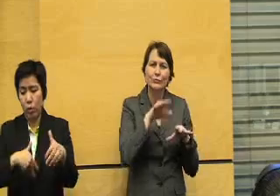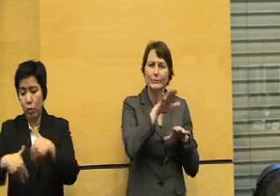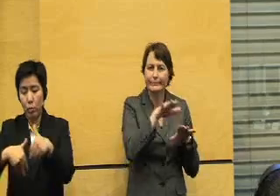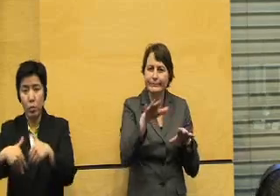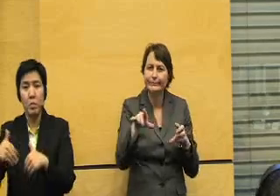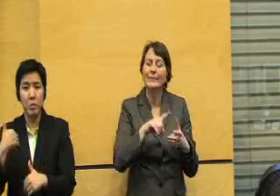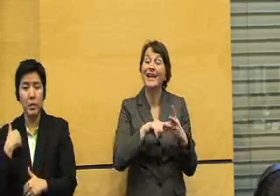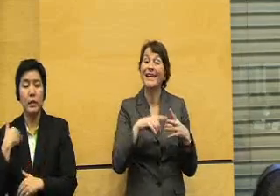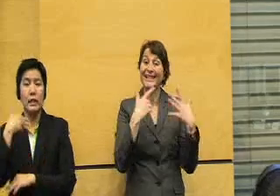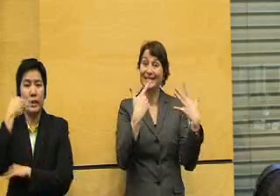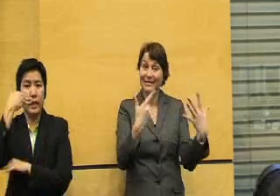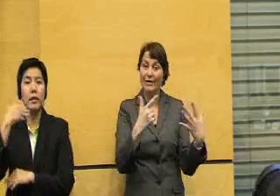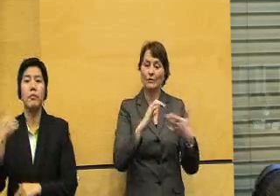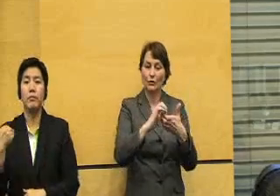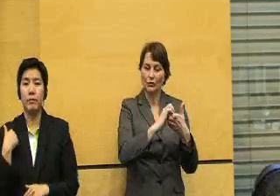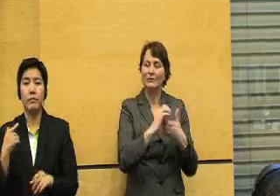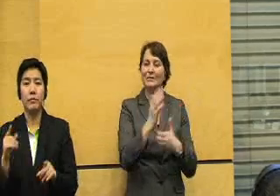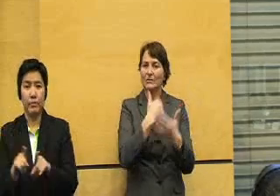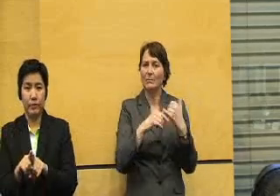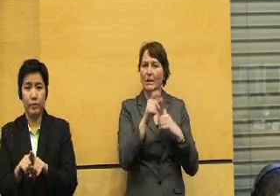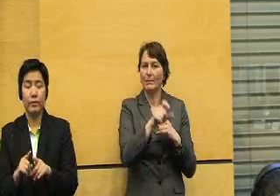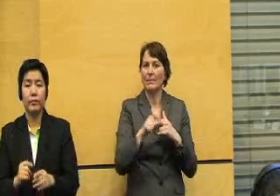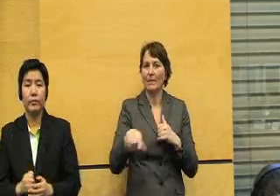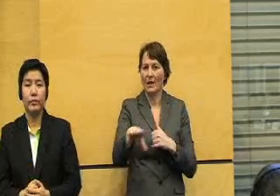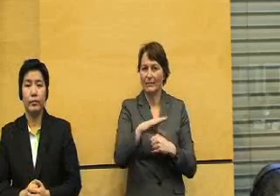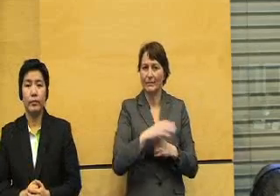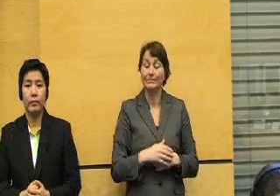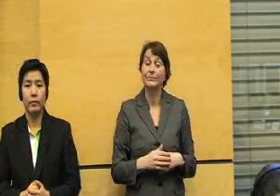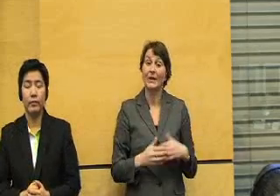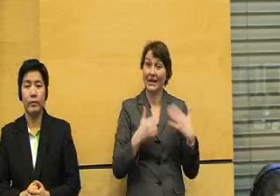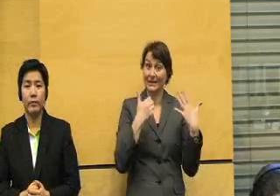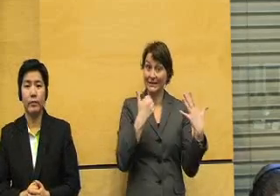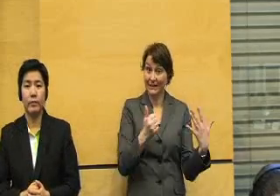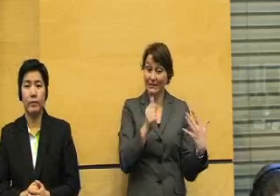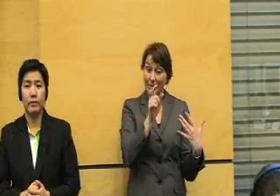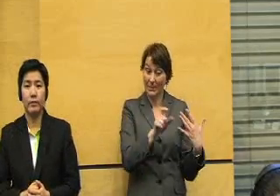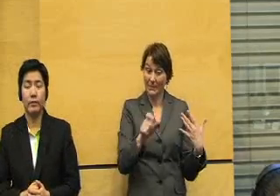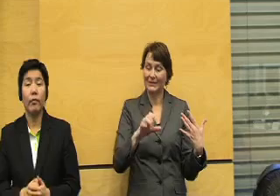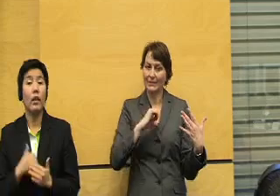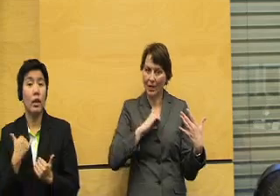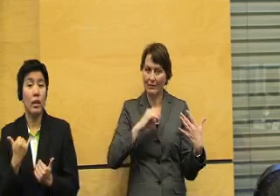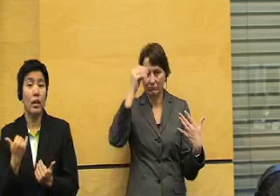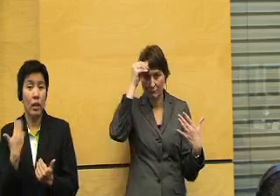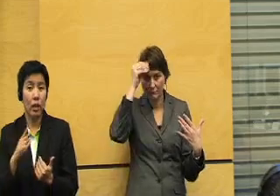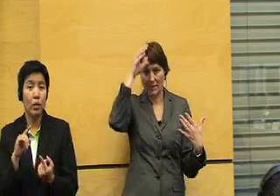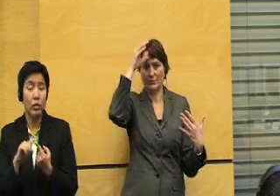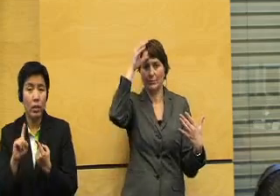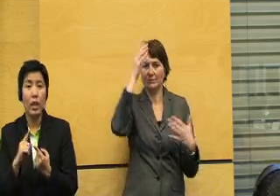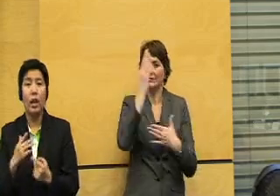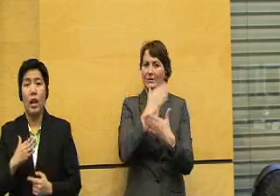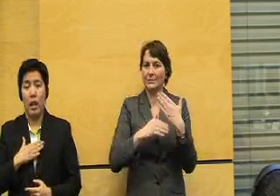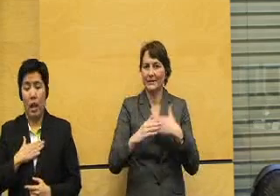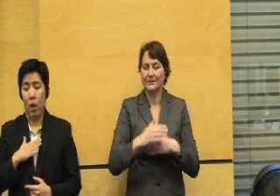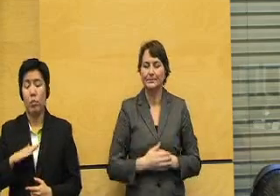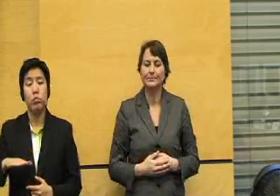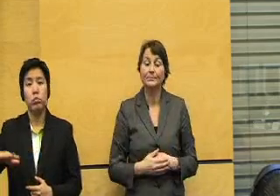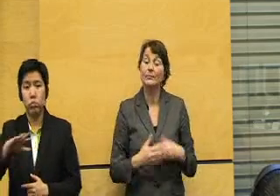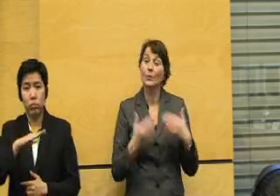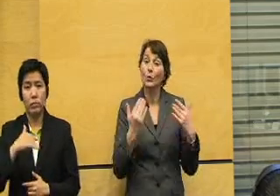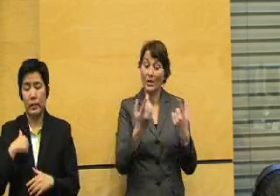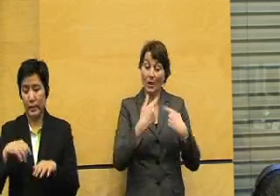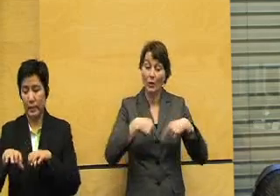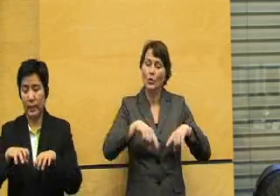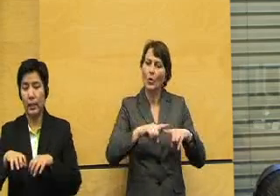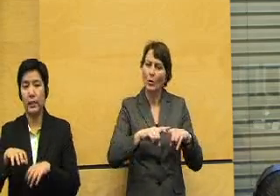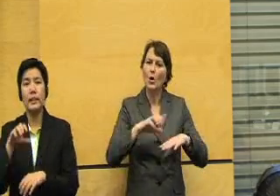persons with disability, and 6 disabilities experts. Today, the committee serves as a